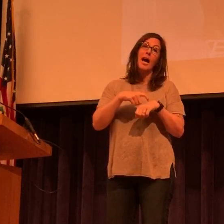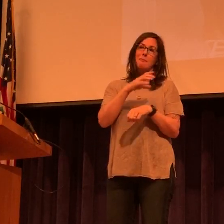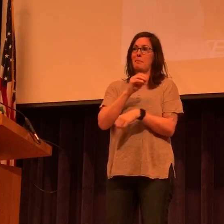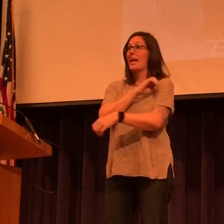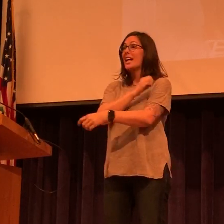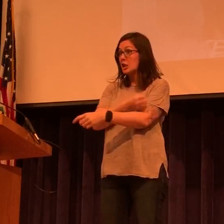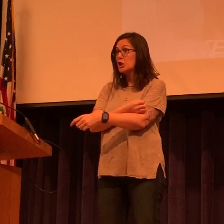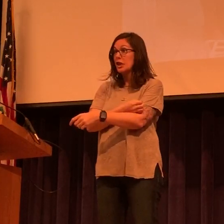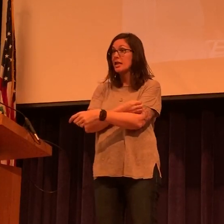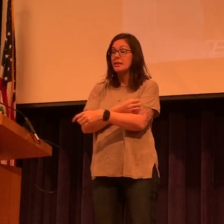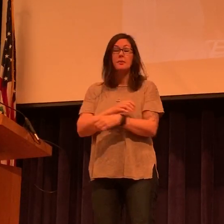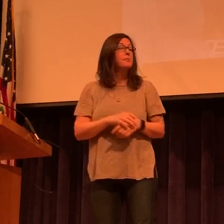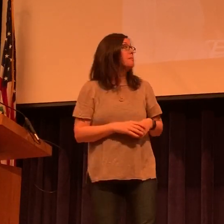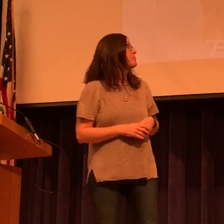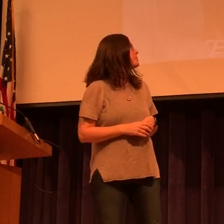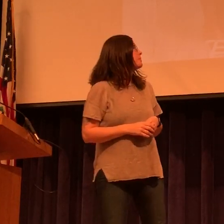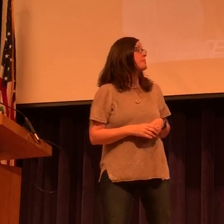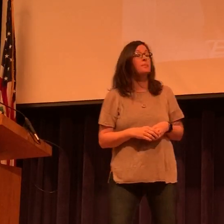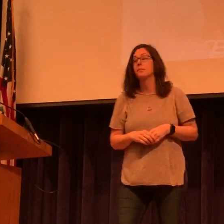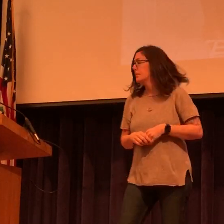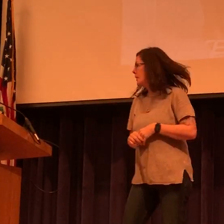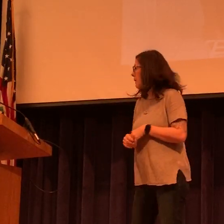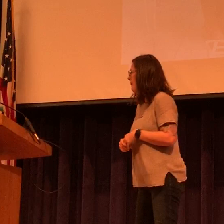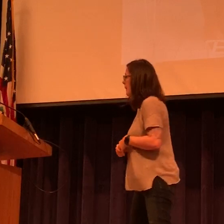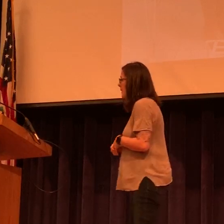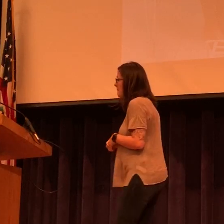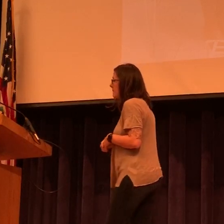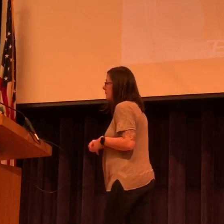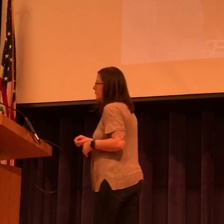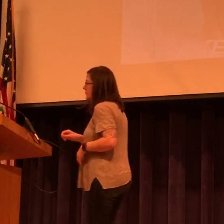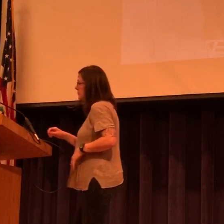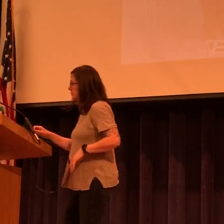own advocates takes a lot of time, it takes a lot of energy.